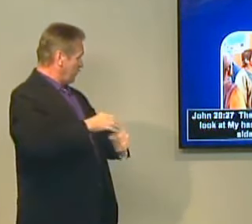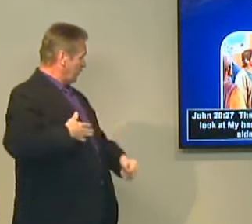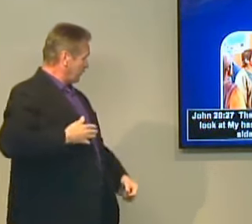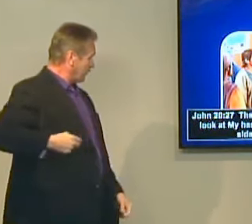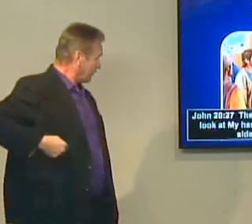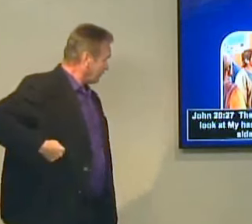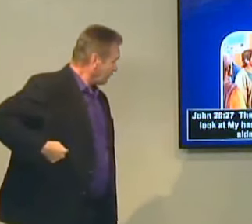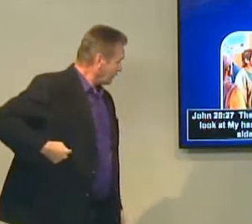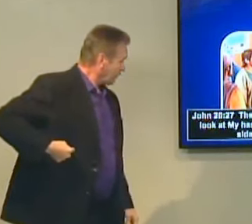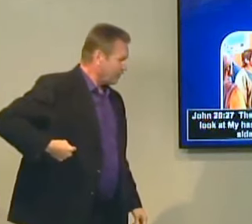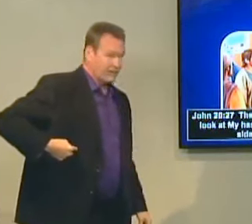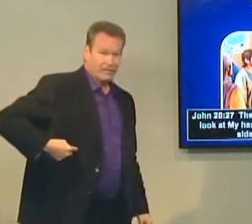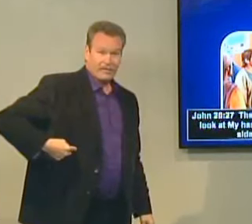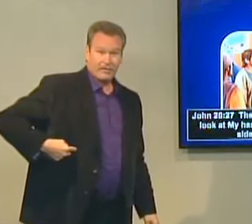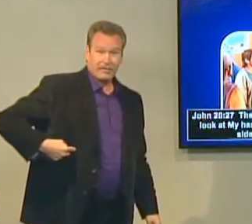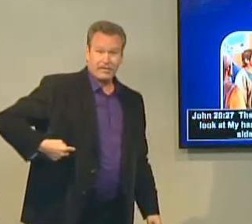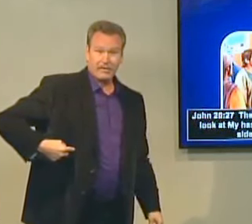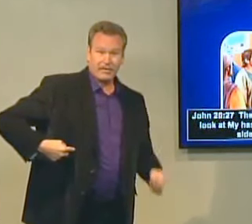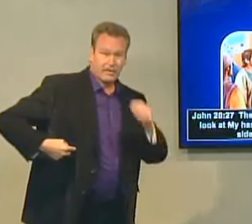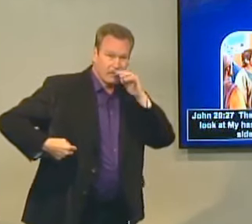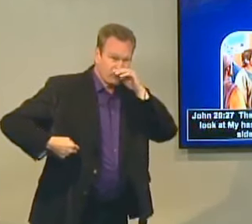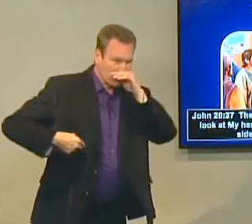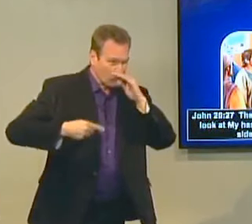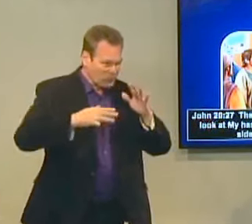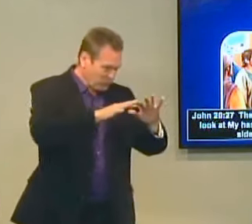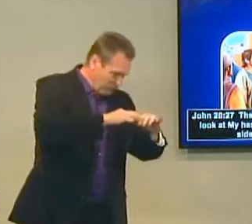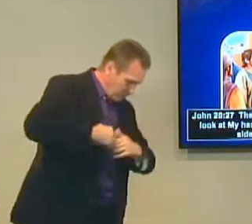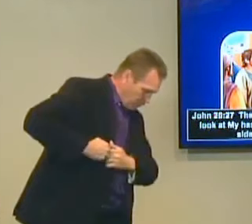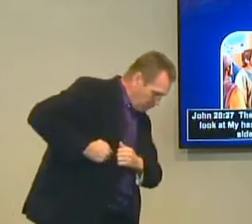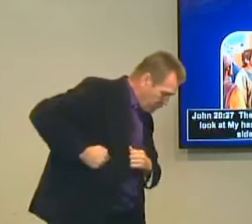Jesus says. Feel your hand into my side. And made a soldier. And pierce me.